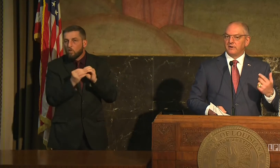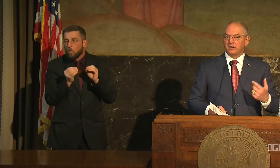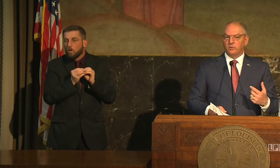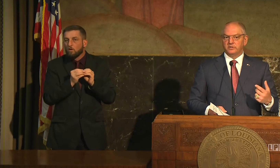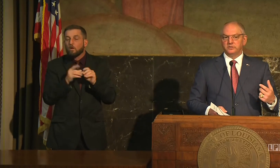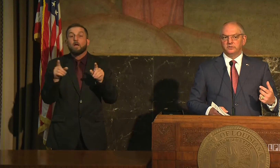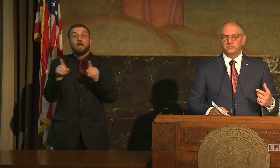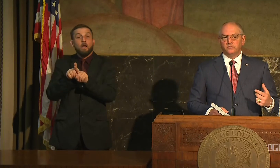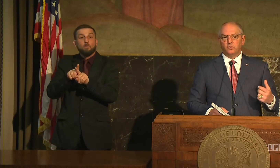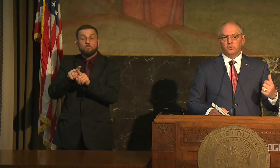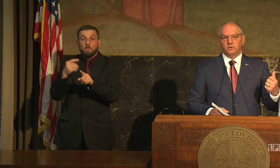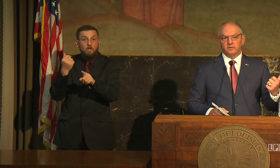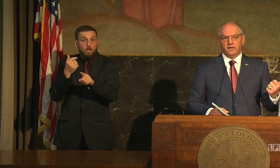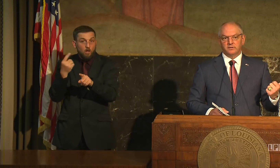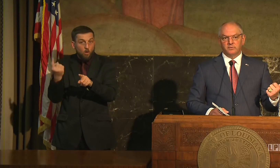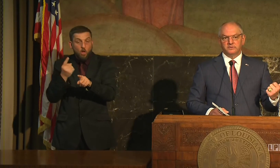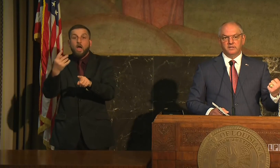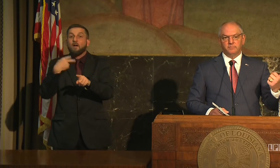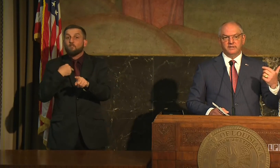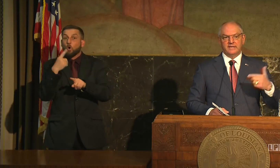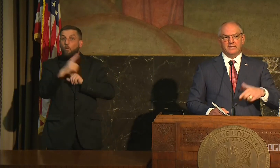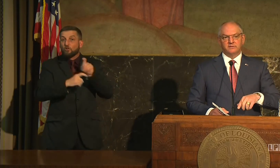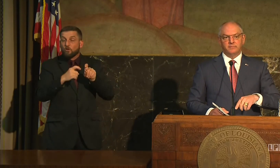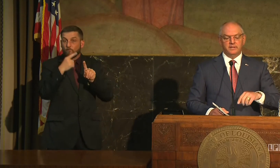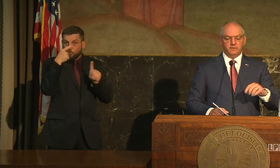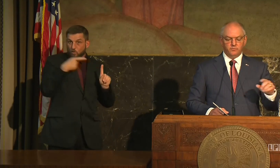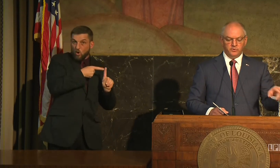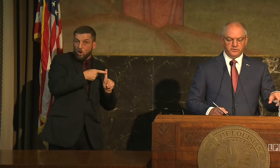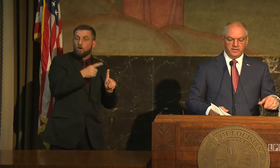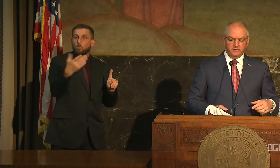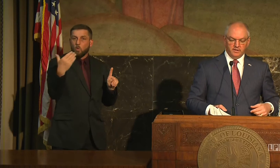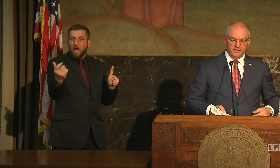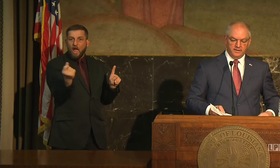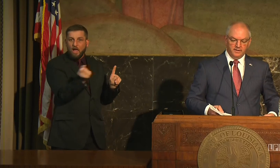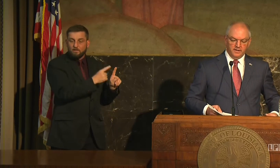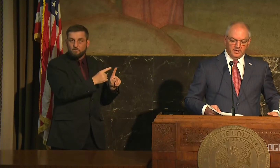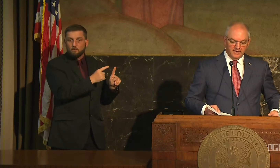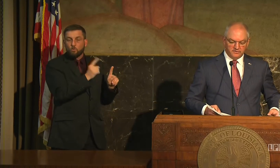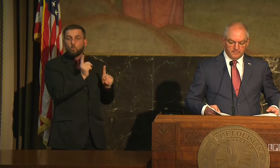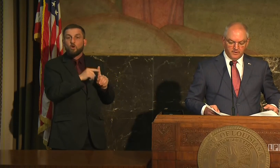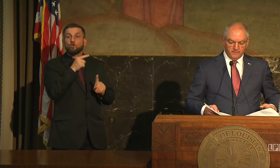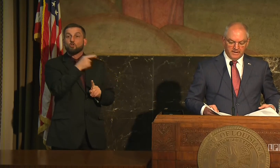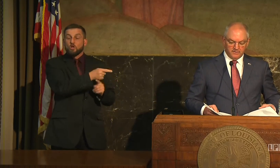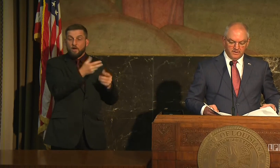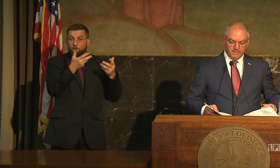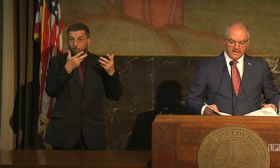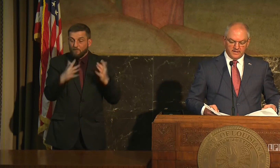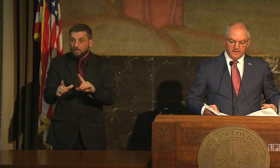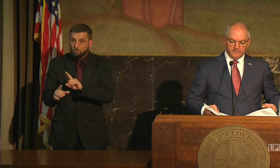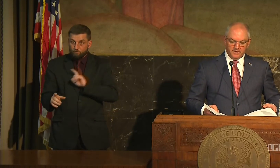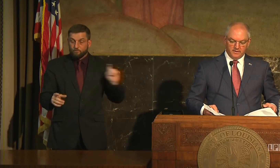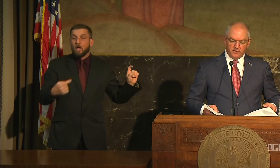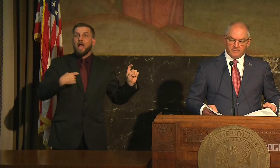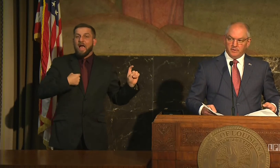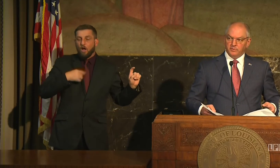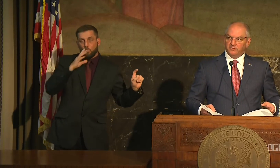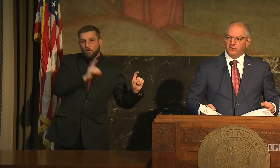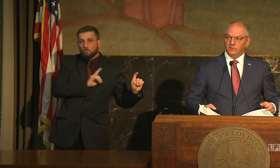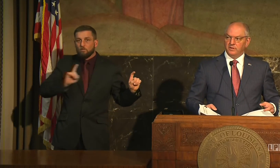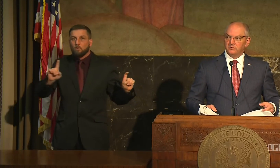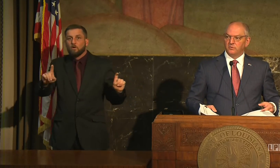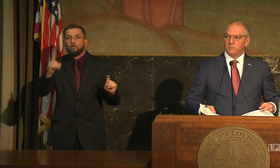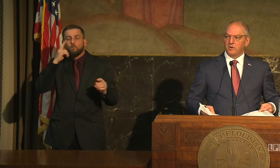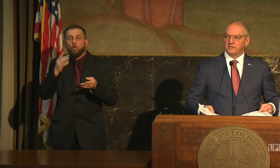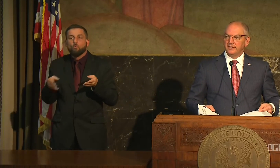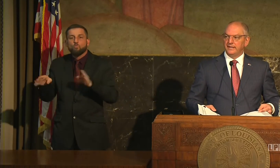do, if you've got questions for Dr. Marcel, please ask them, and then when she leaves the podium, I'll come back up, wrap up with a